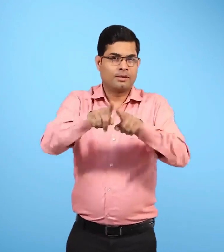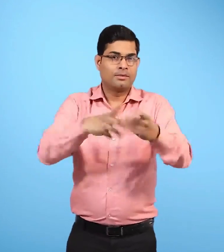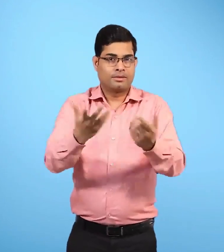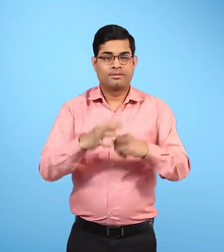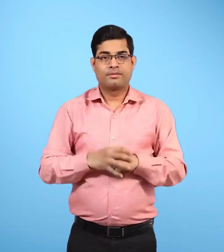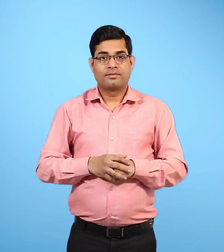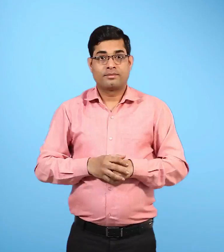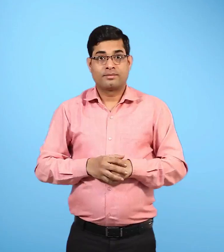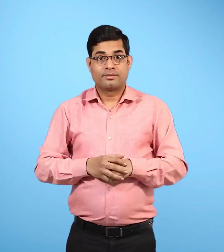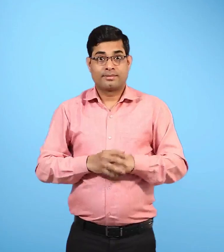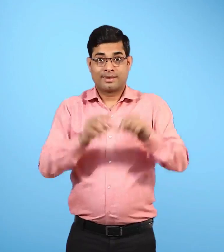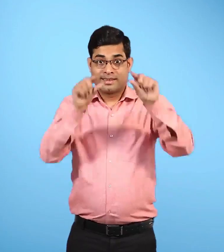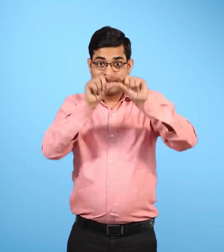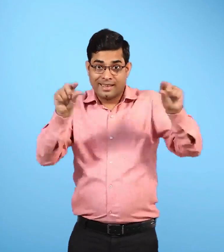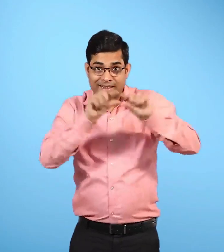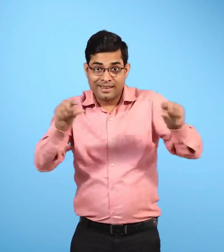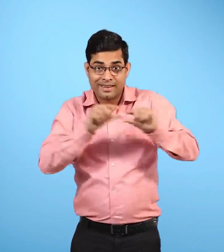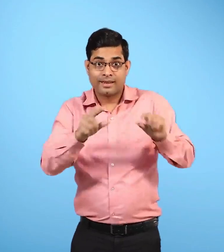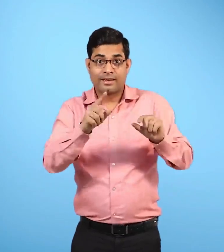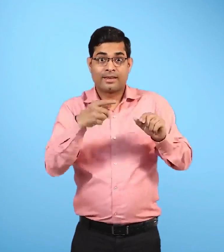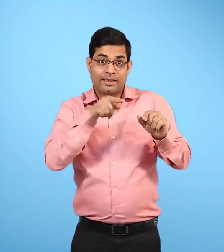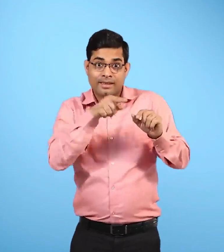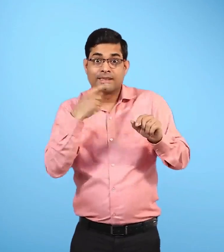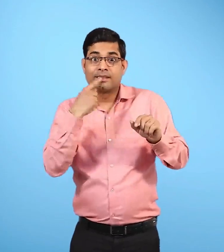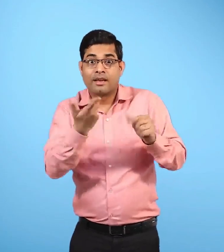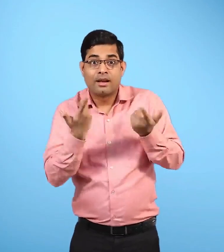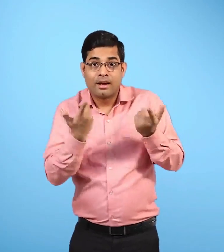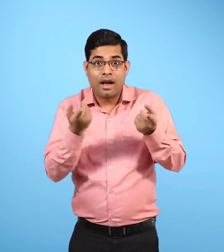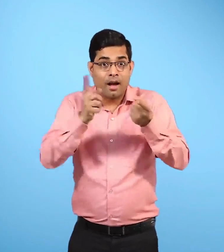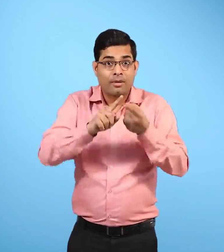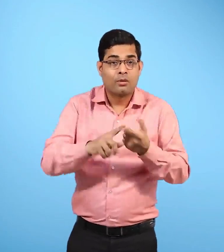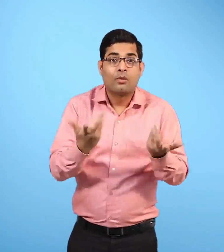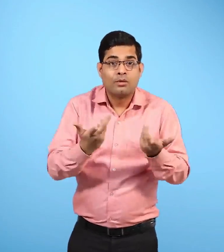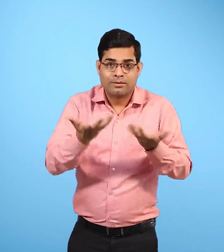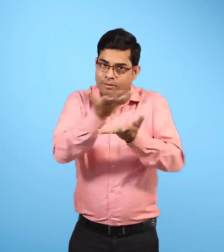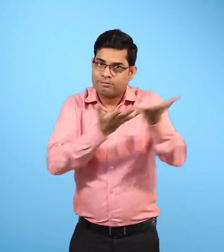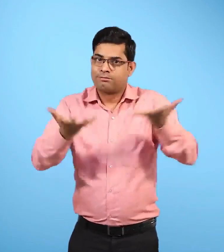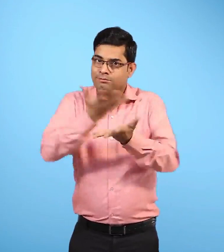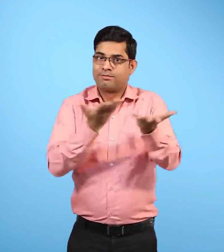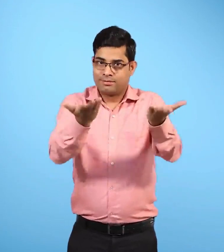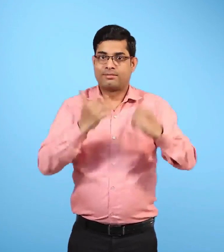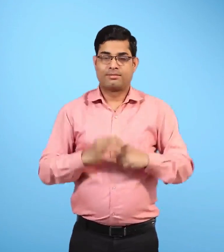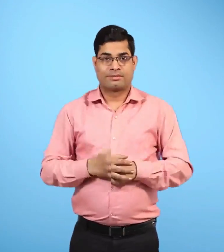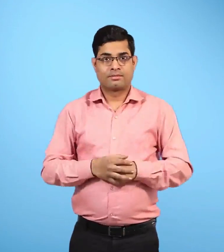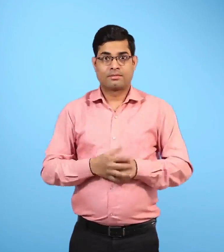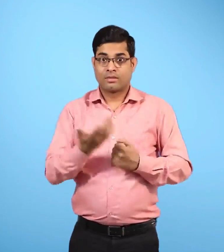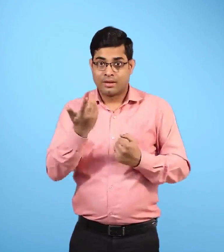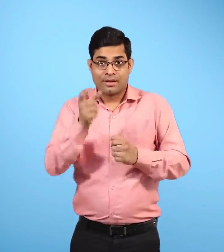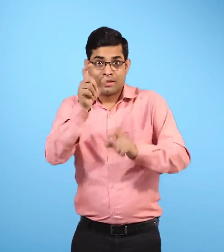discussion. Read the sentences below. They tell us what happens in a discussion. In a